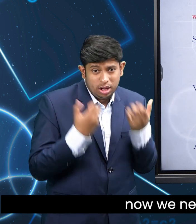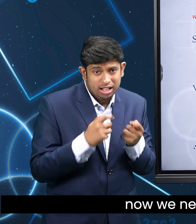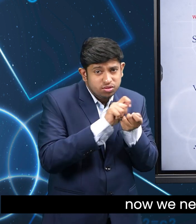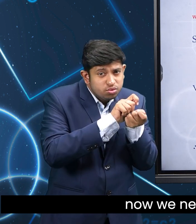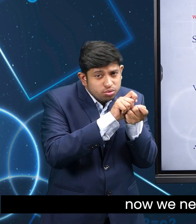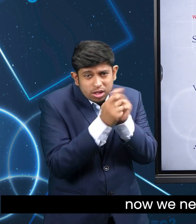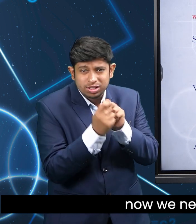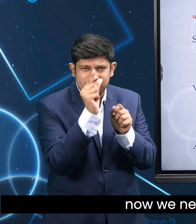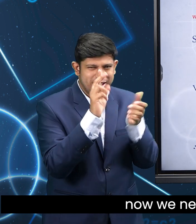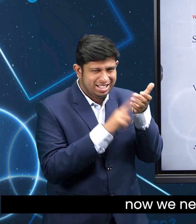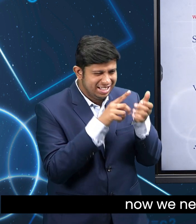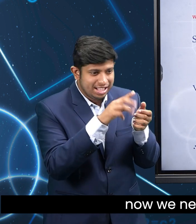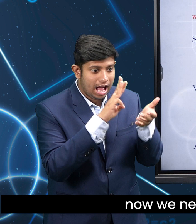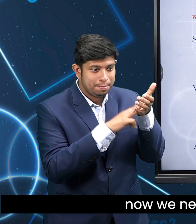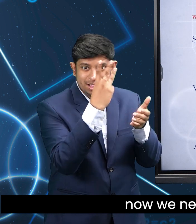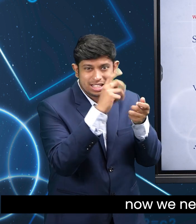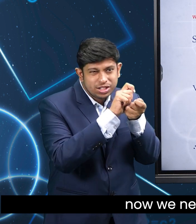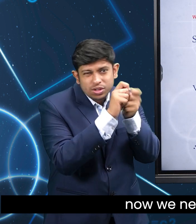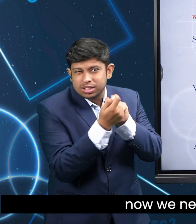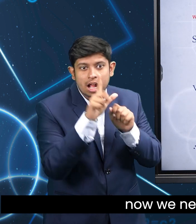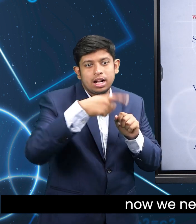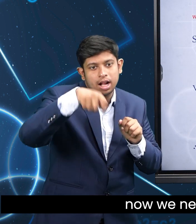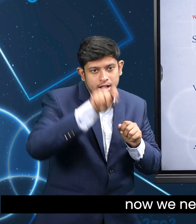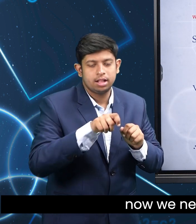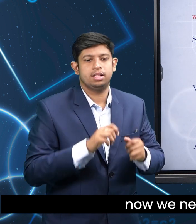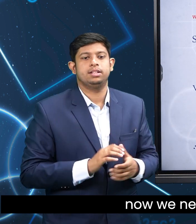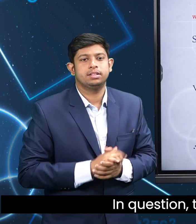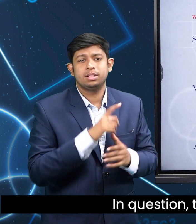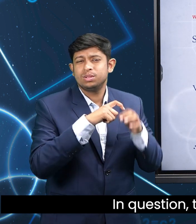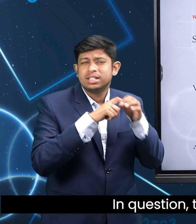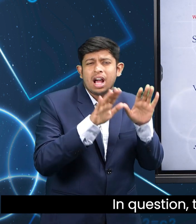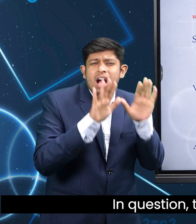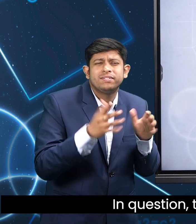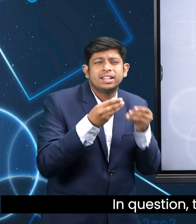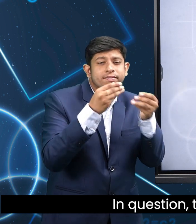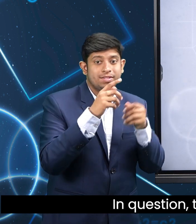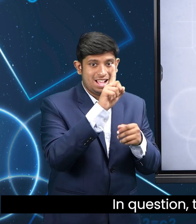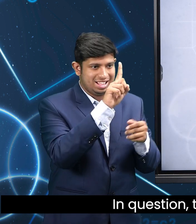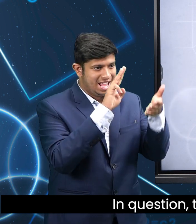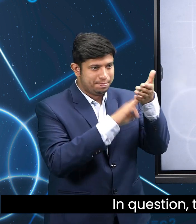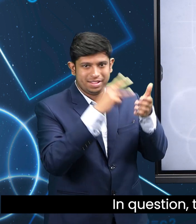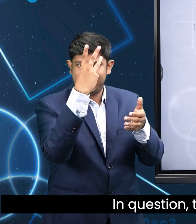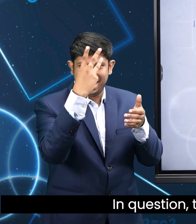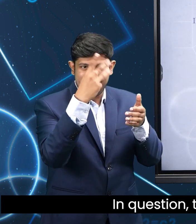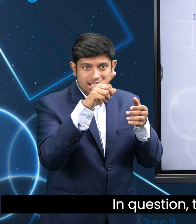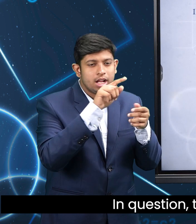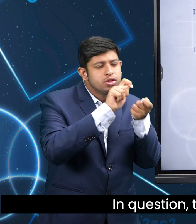Now, we need to convert units meter cube into liters. In question, they have given 1 meter cube is equal